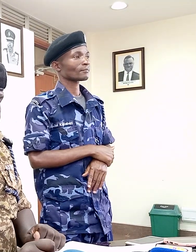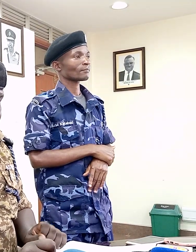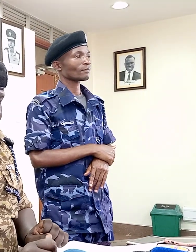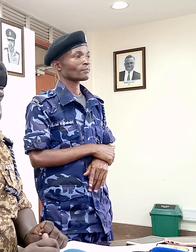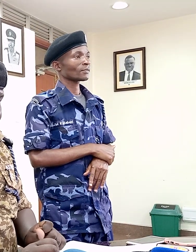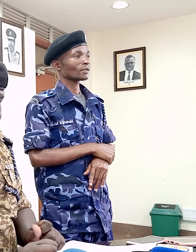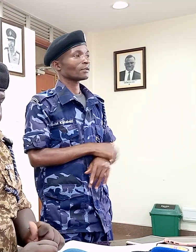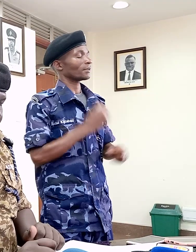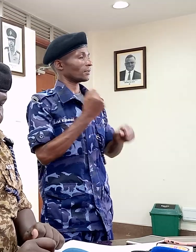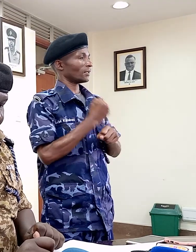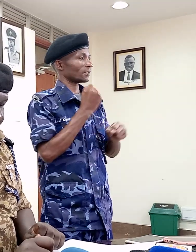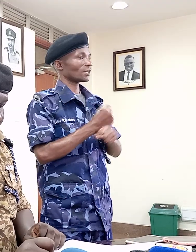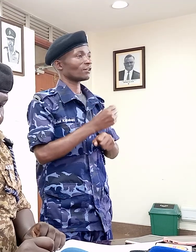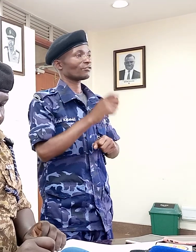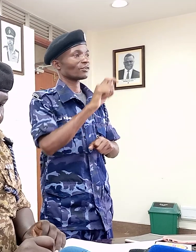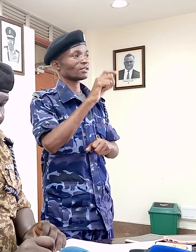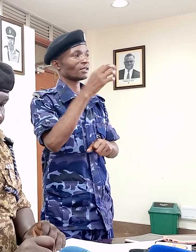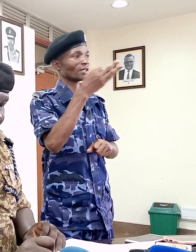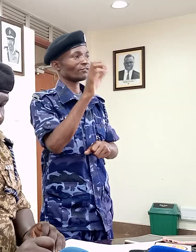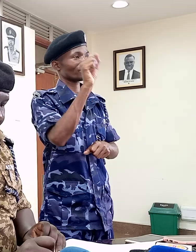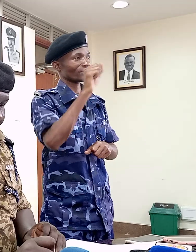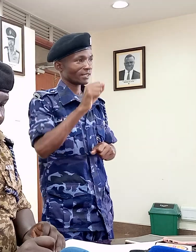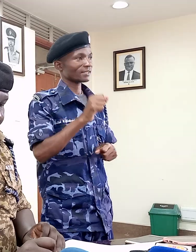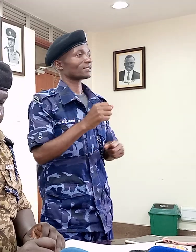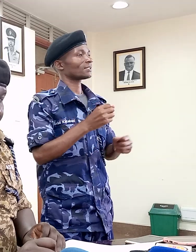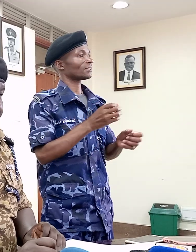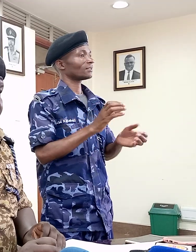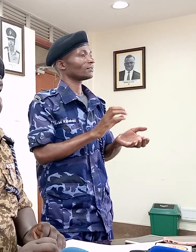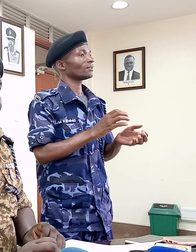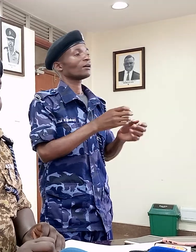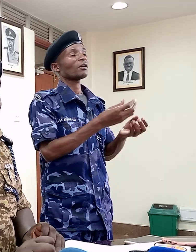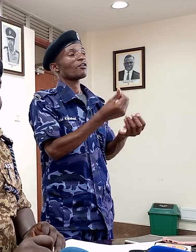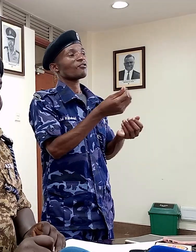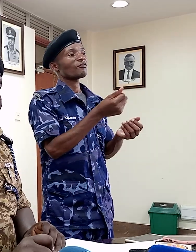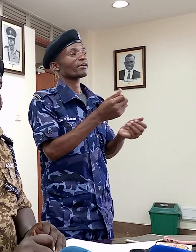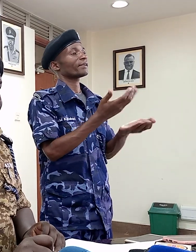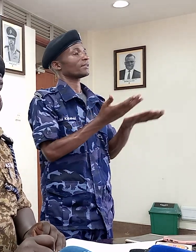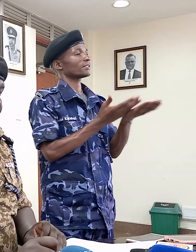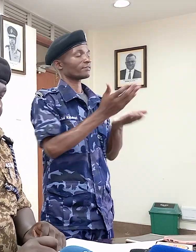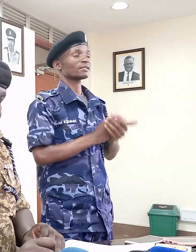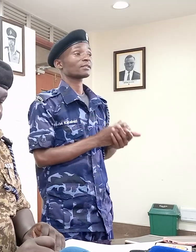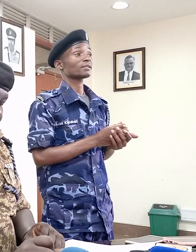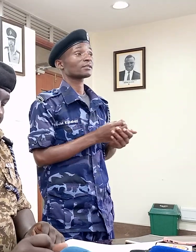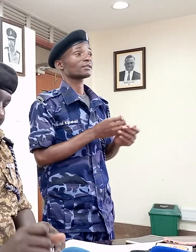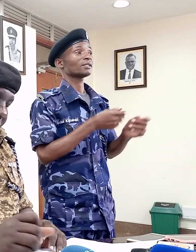and the staff of TFS Financial Services. Now, from the findings,